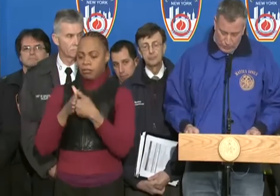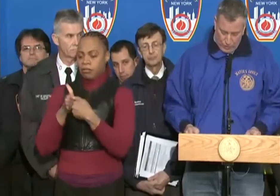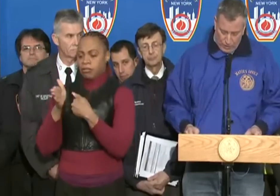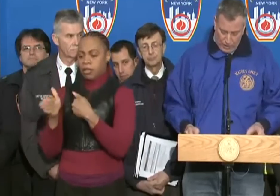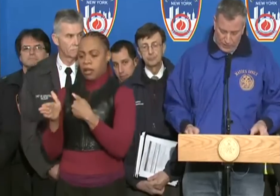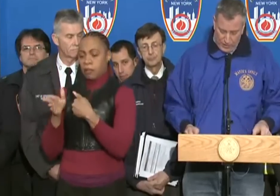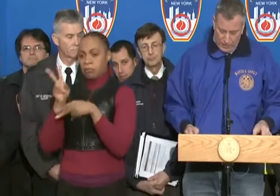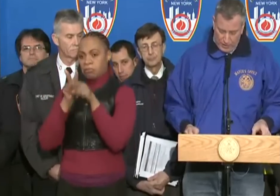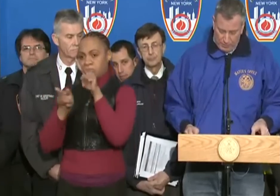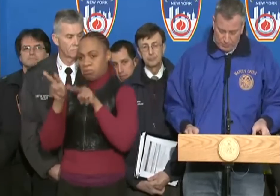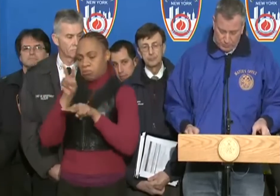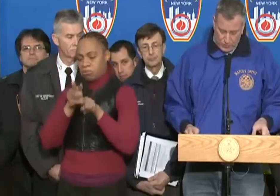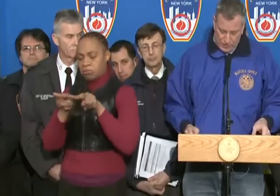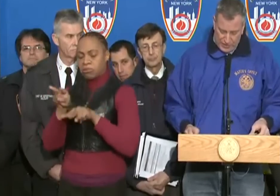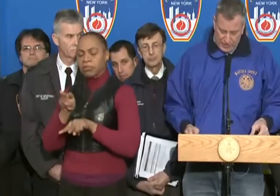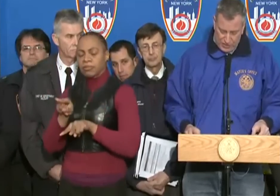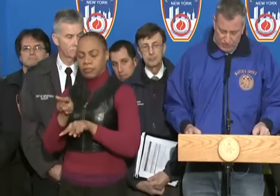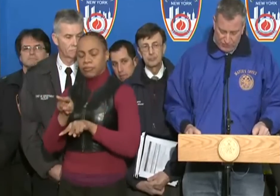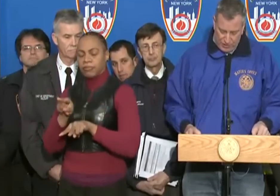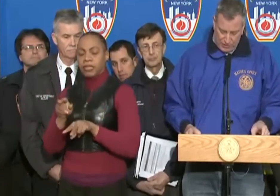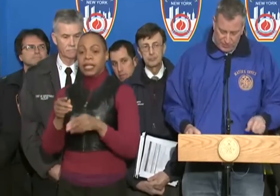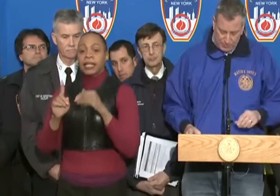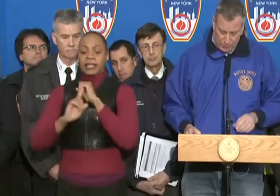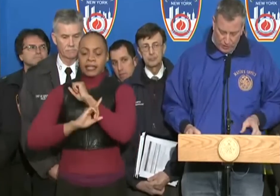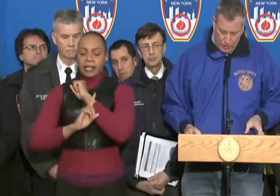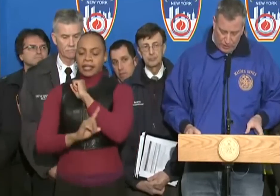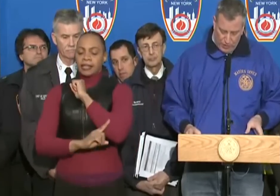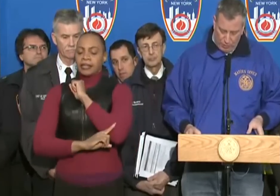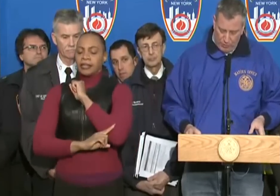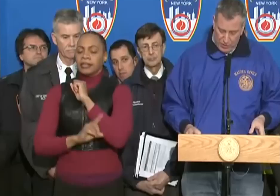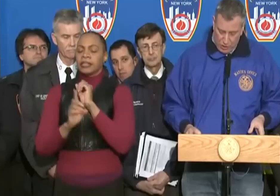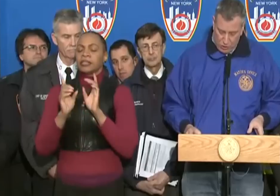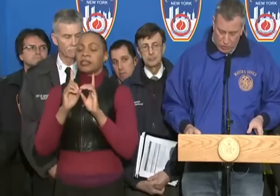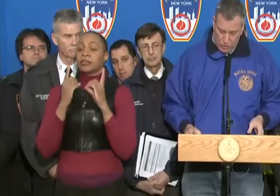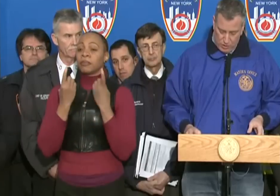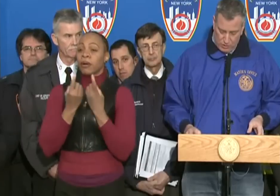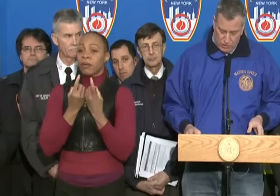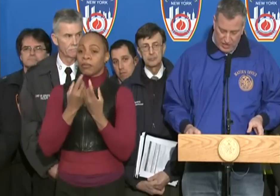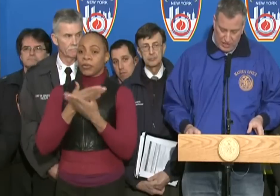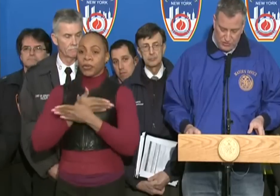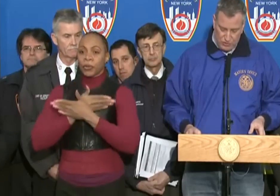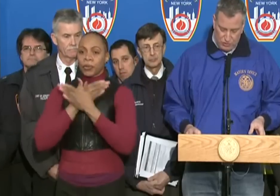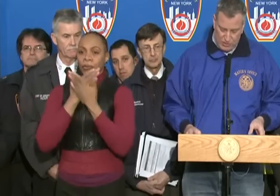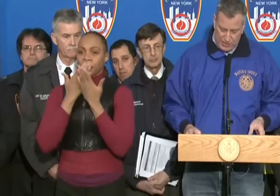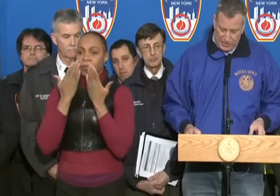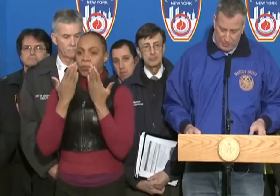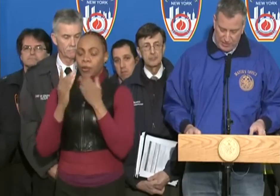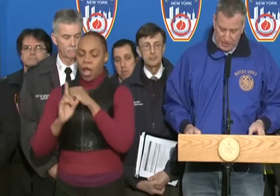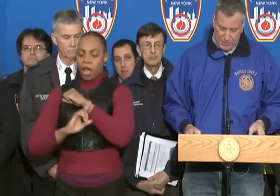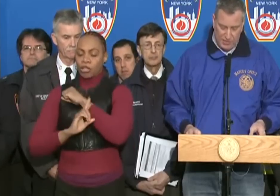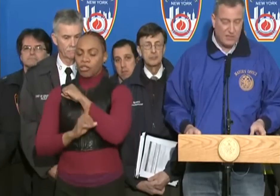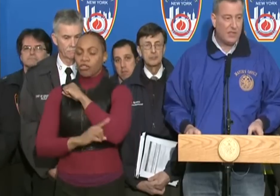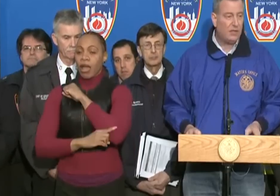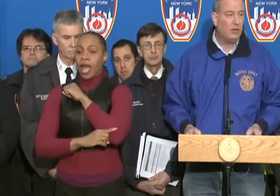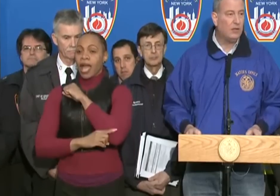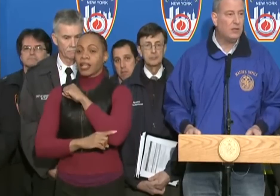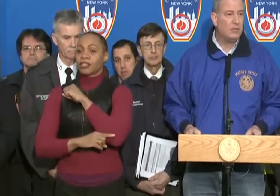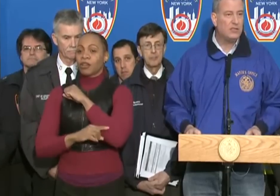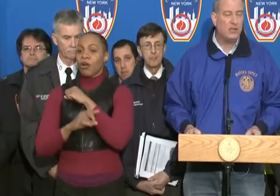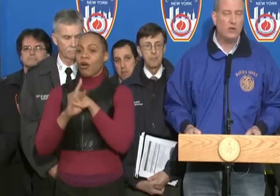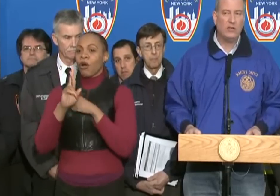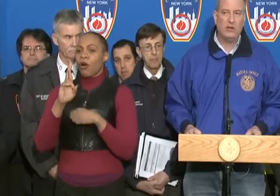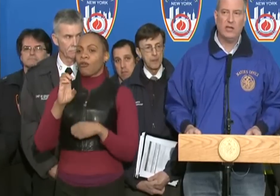On the sanitation front, there will be no trash or recycling pickups